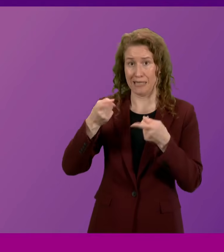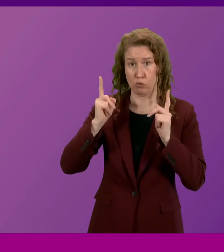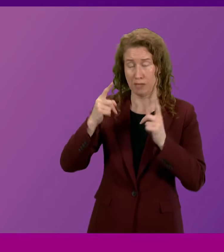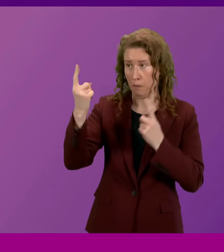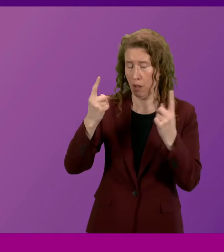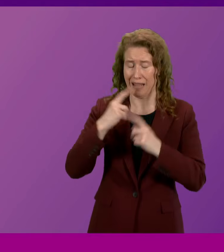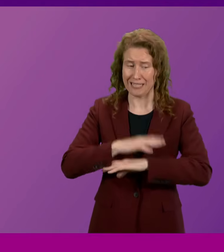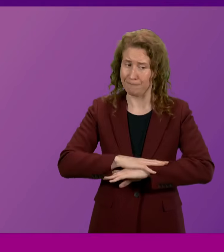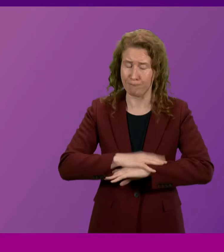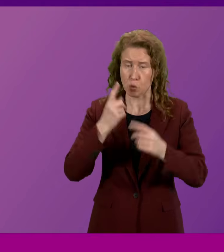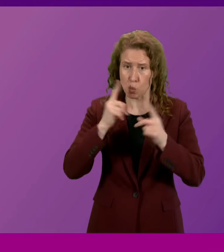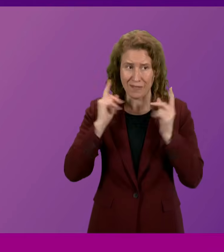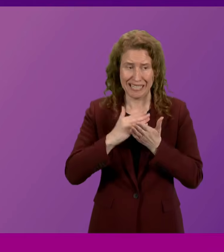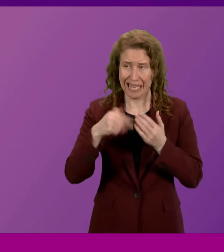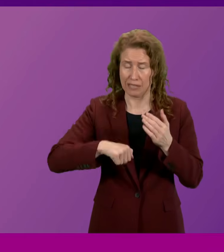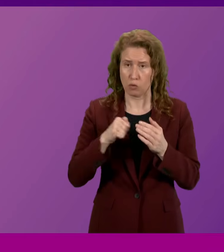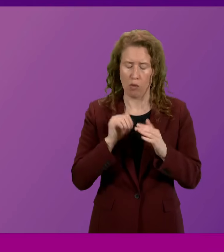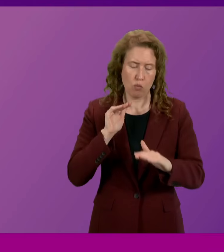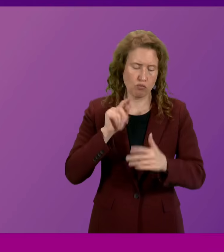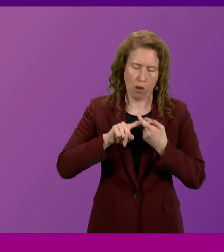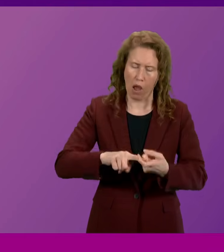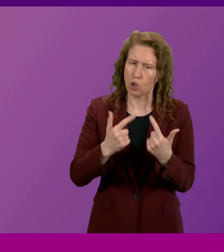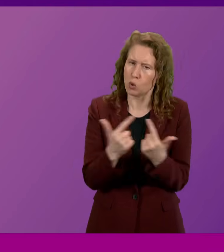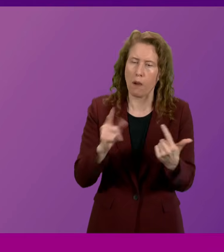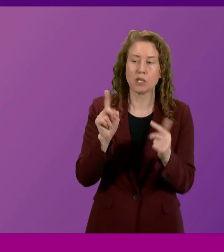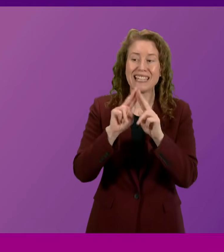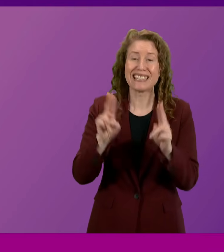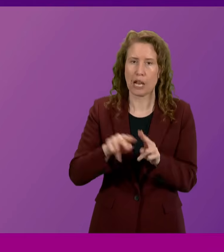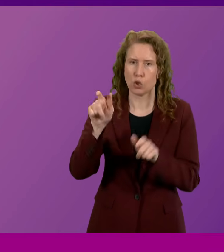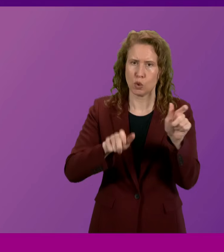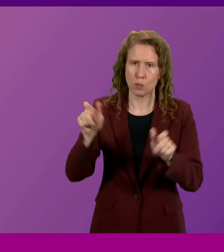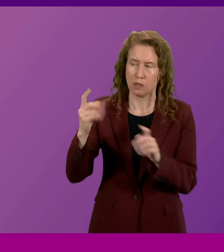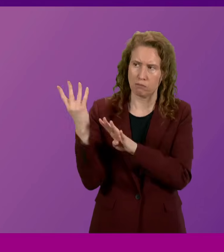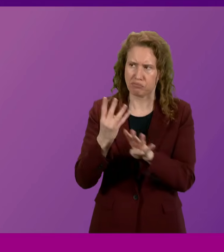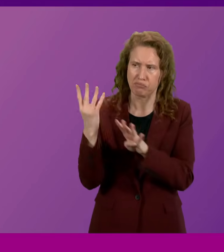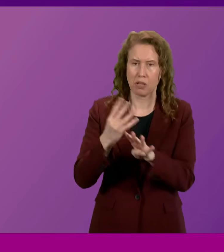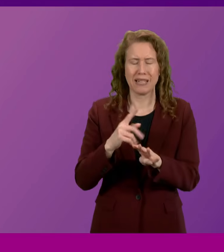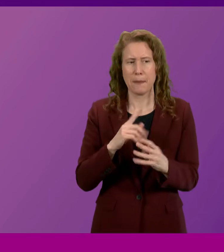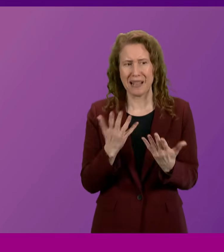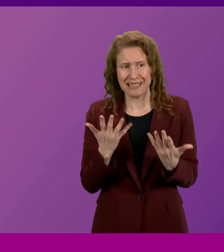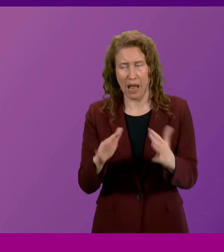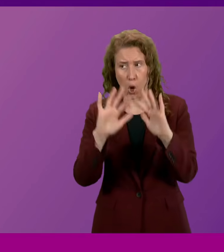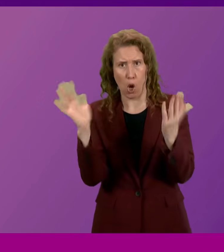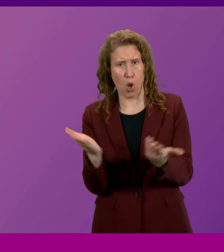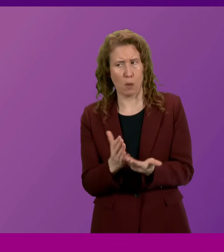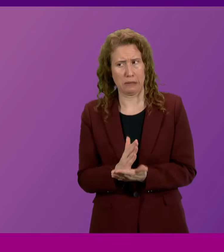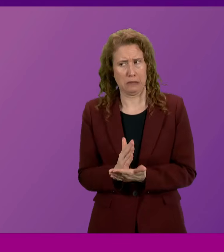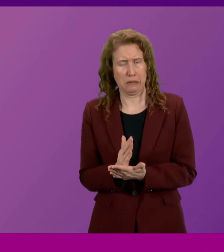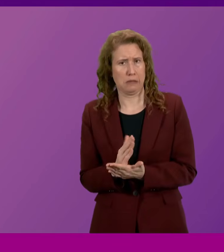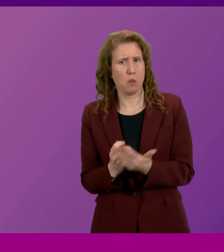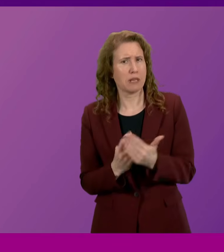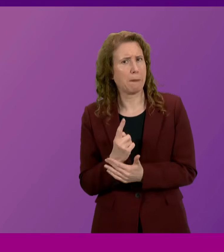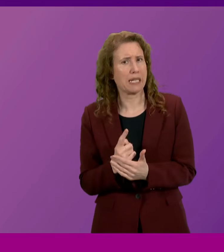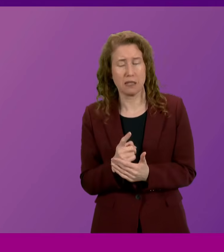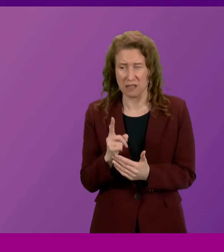university sector in Scotland has become over-reliant on international students. Now, given the increasing global uncertainty we are seeing, what